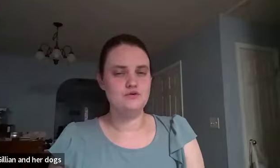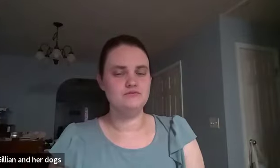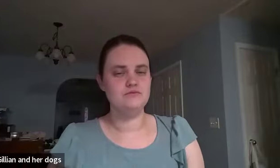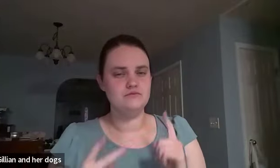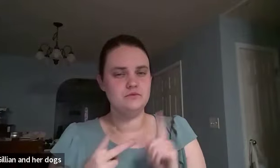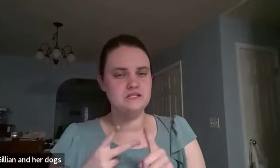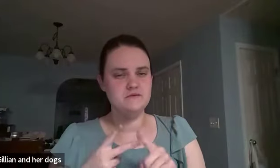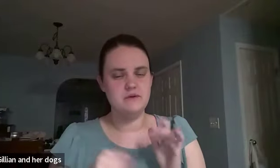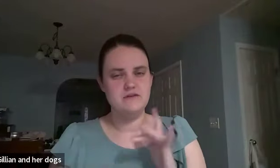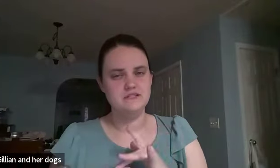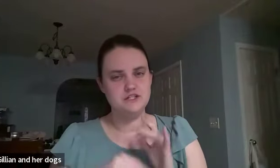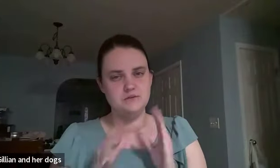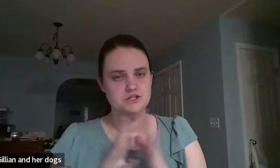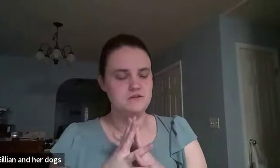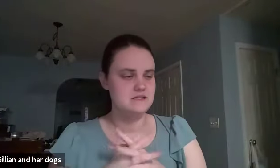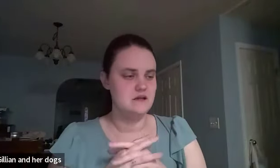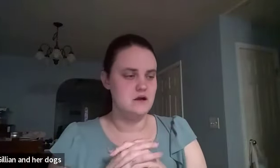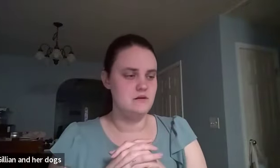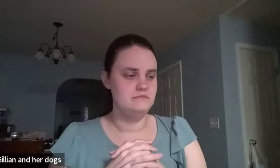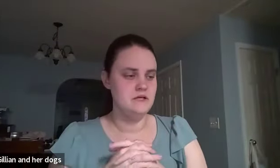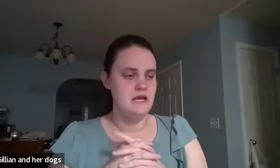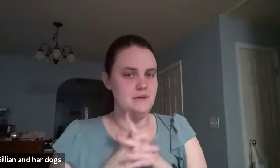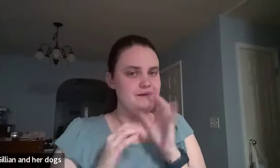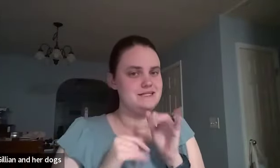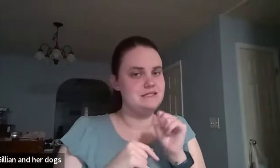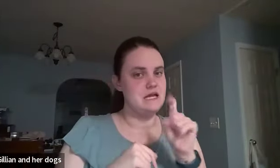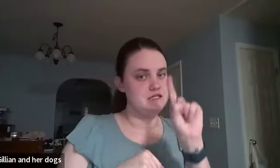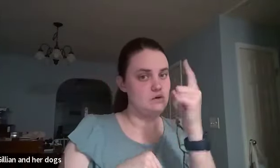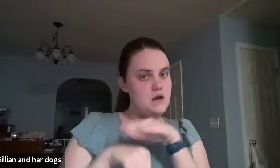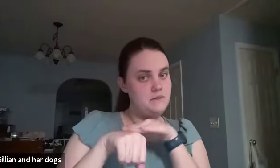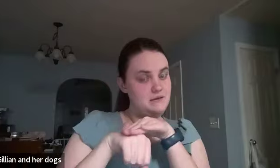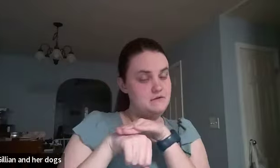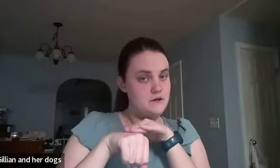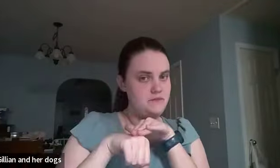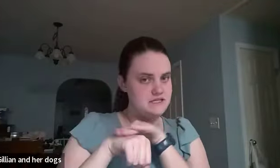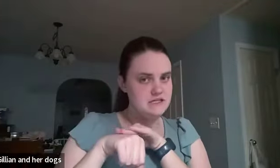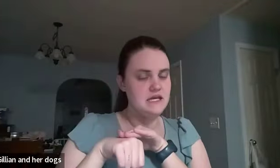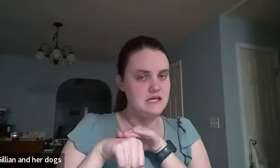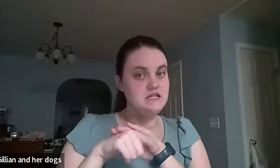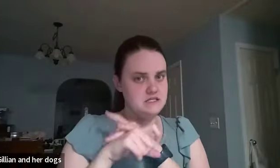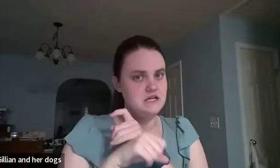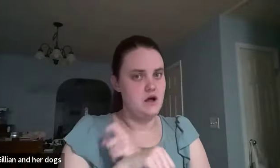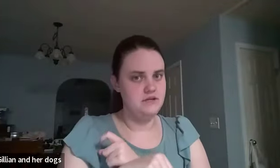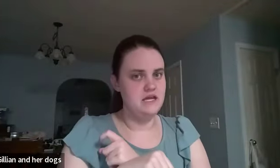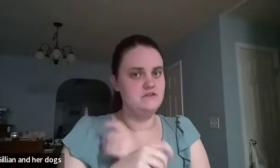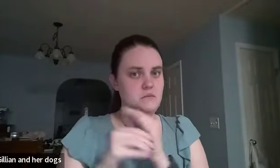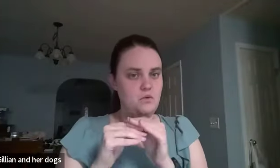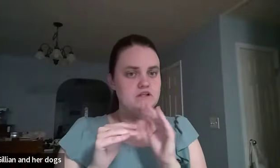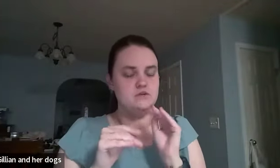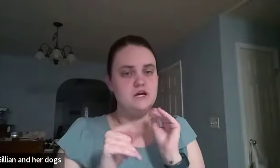So the reason for that, we haven't touched too much on this. And because this is ASL 1, I'm going to keep it very basic. It does get complicated the more, and so I'm